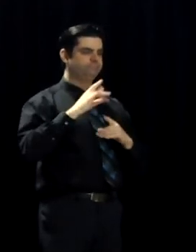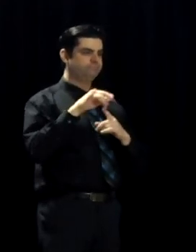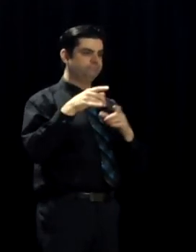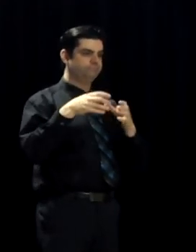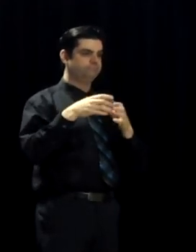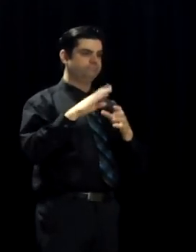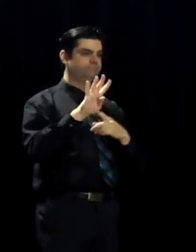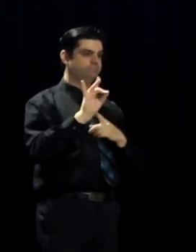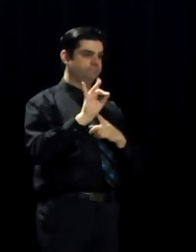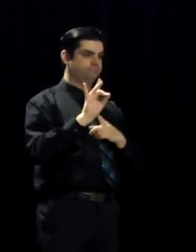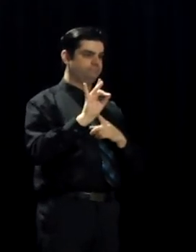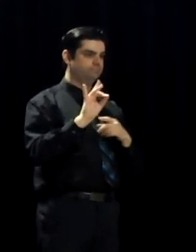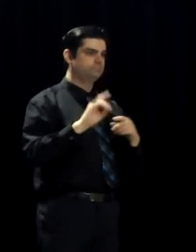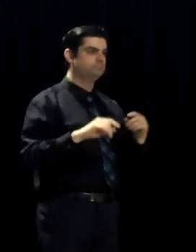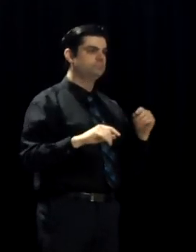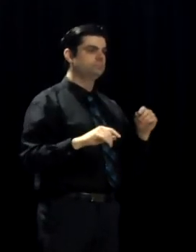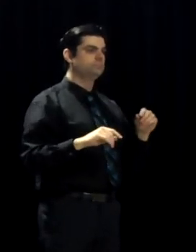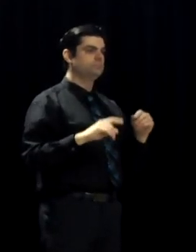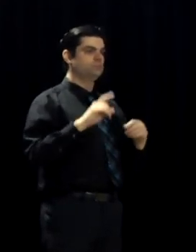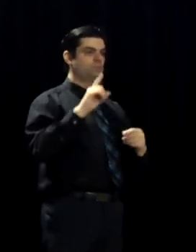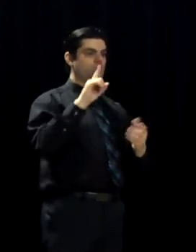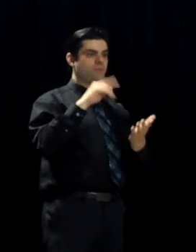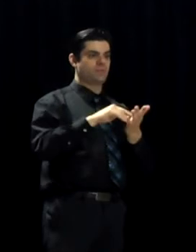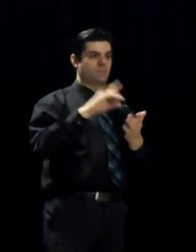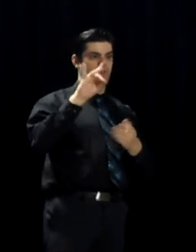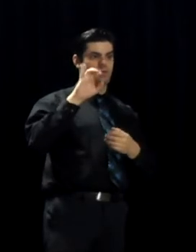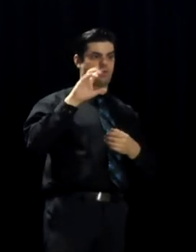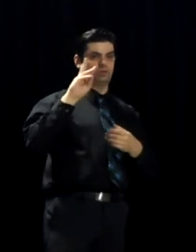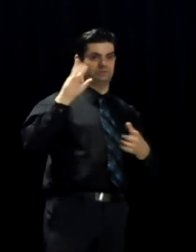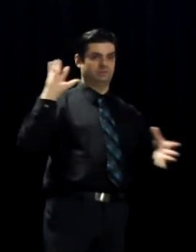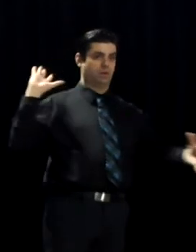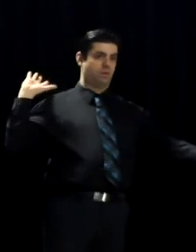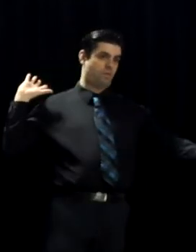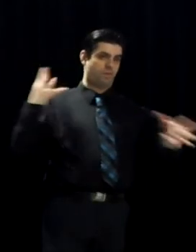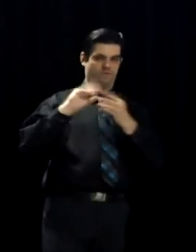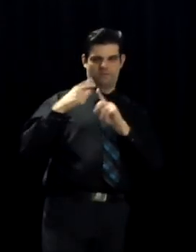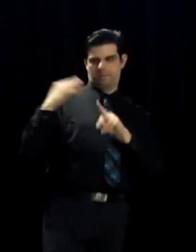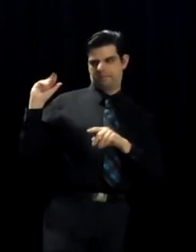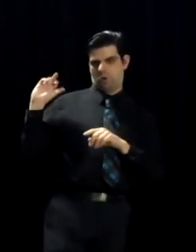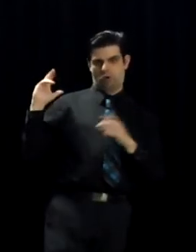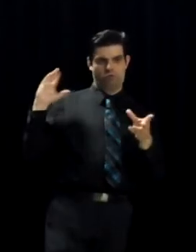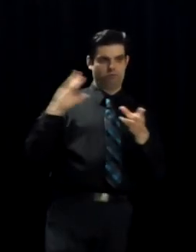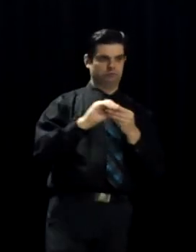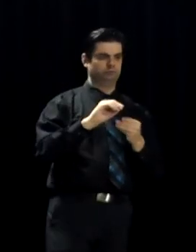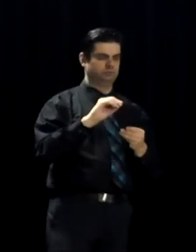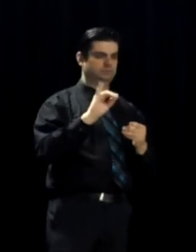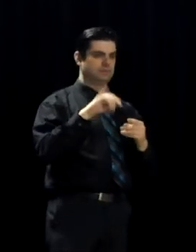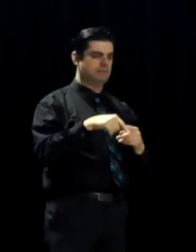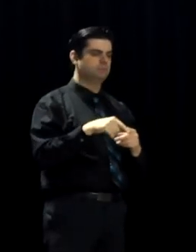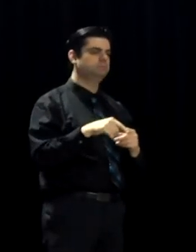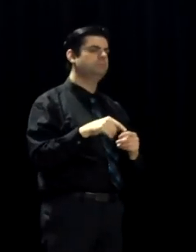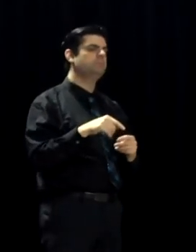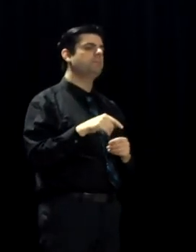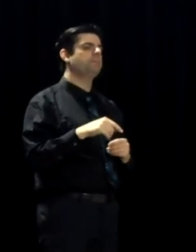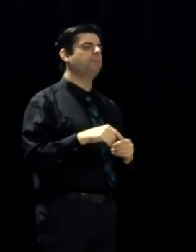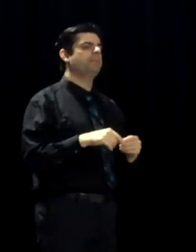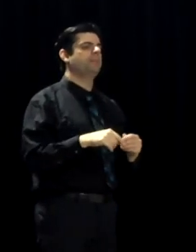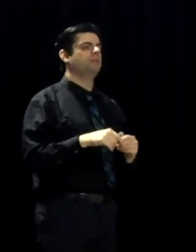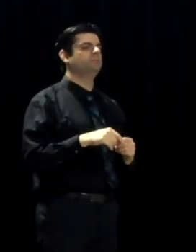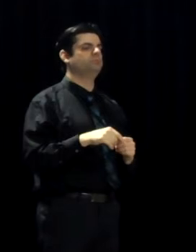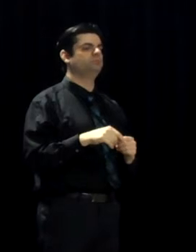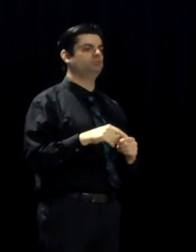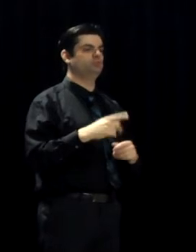1,836 positive cases over this period of time with this fight with this virus. Our 3-day average